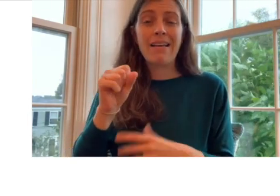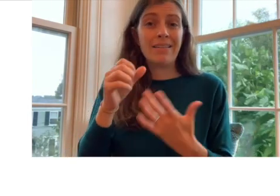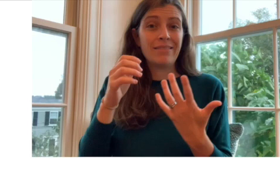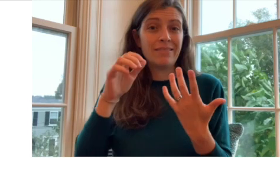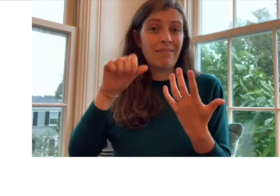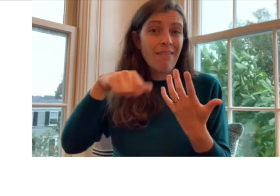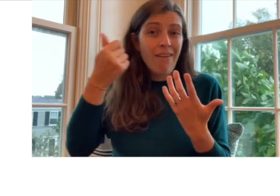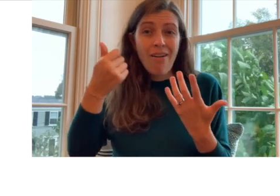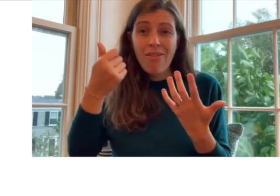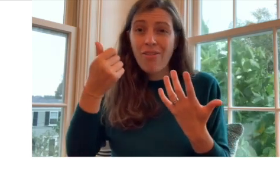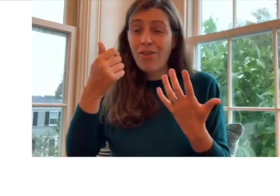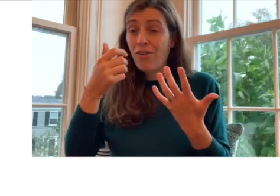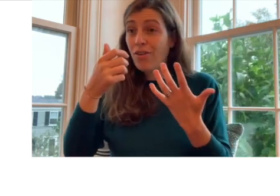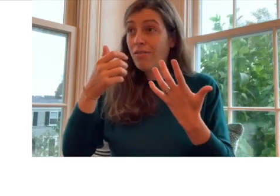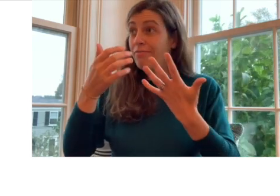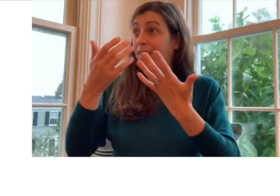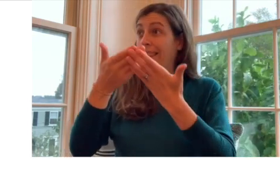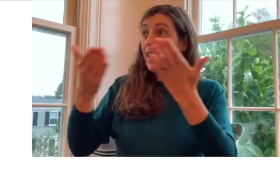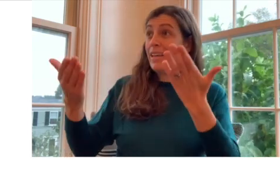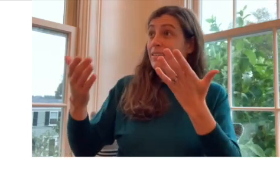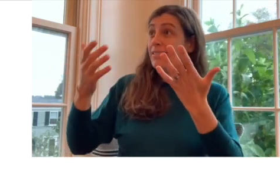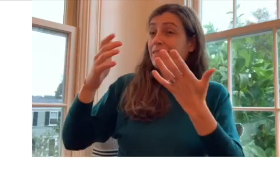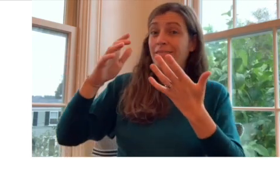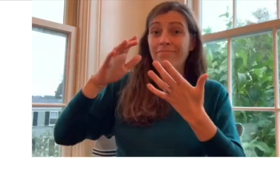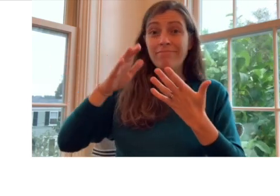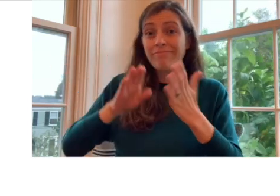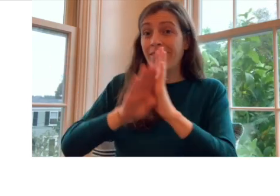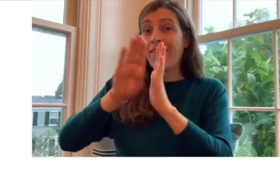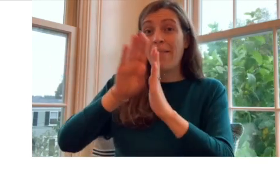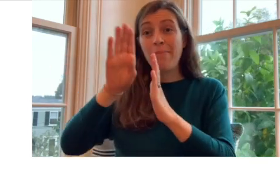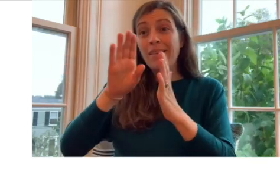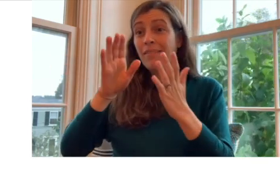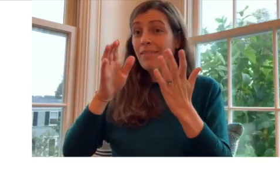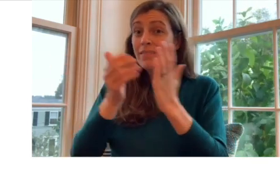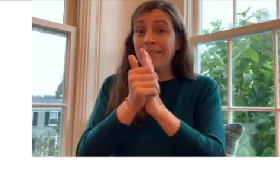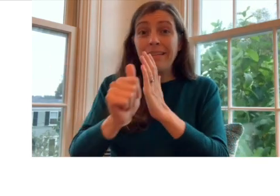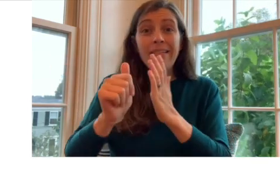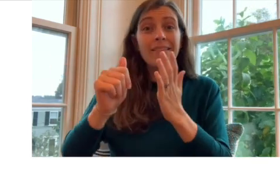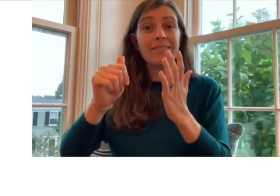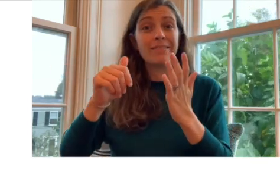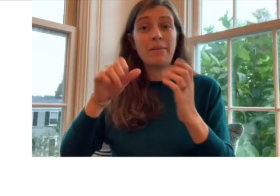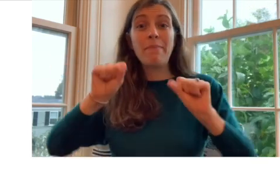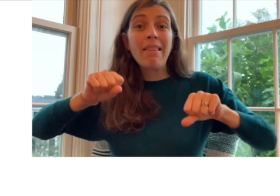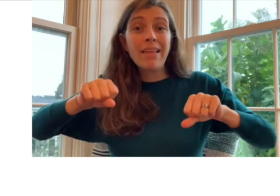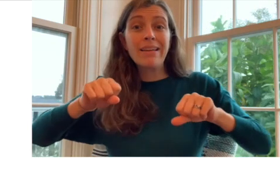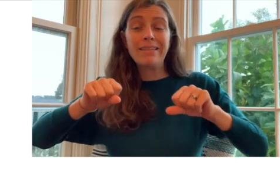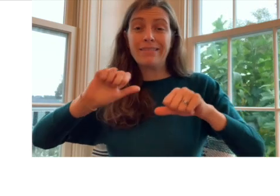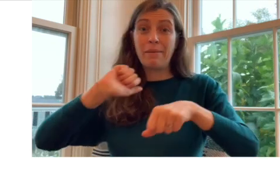do with syntax, pragmatics, other aspects of development that depend on early language input.